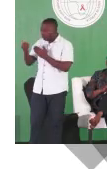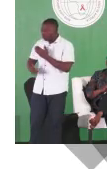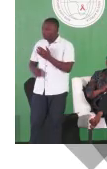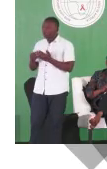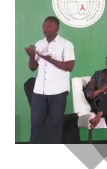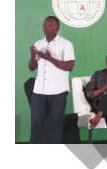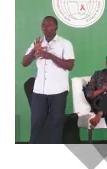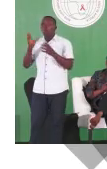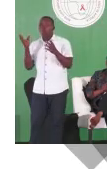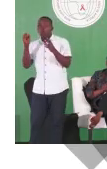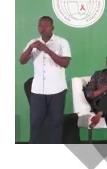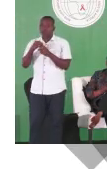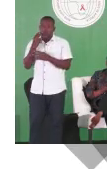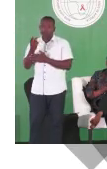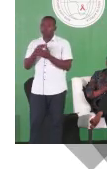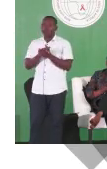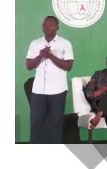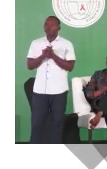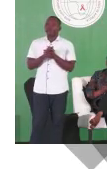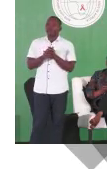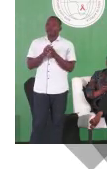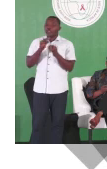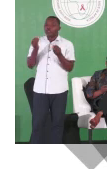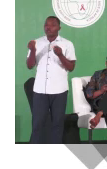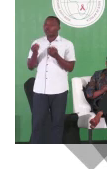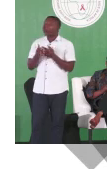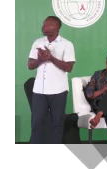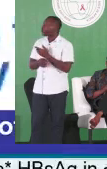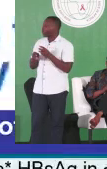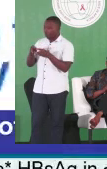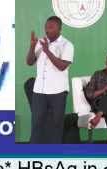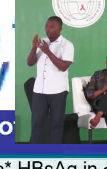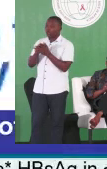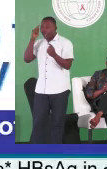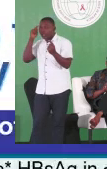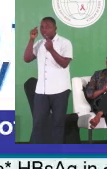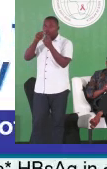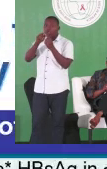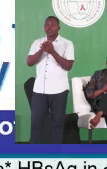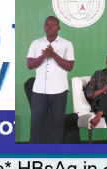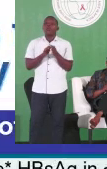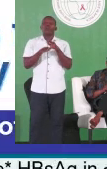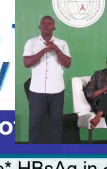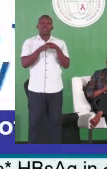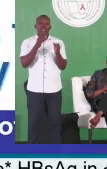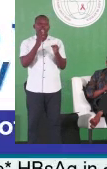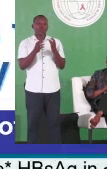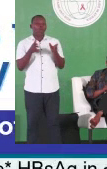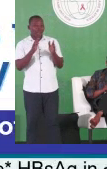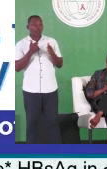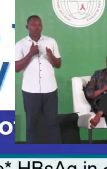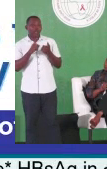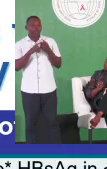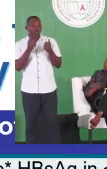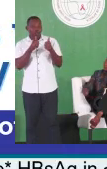slide, please. And these are the criteria and targets. Basically, if you leave me to talk to this slide, I'll